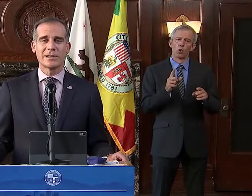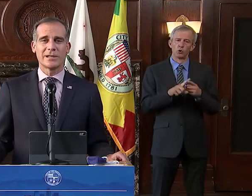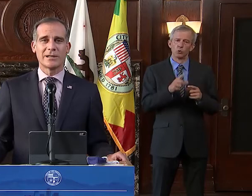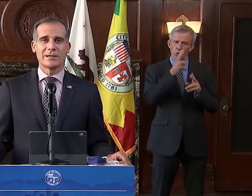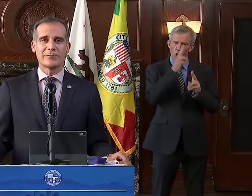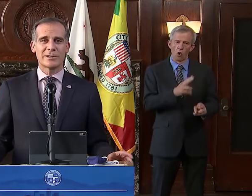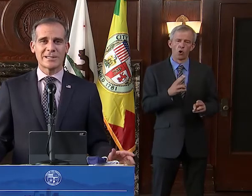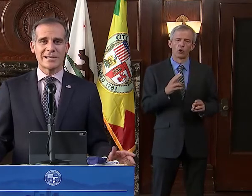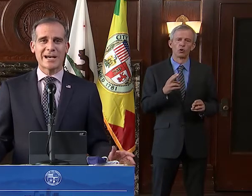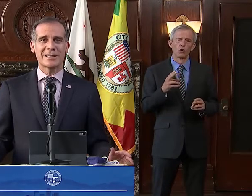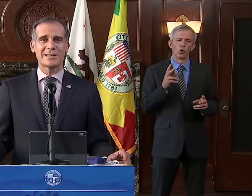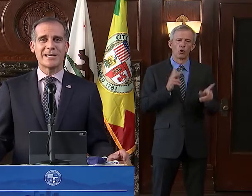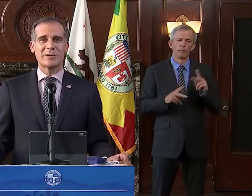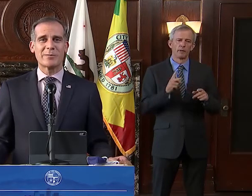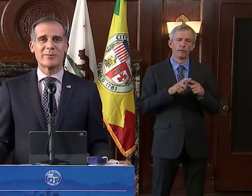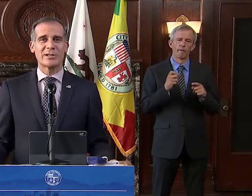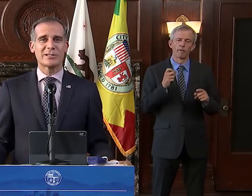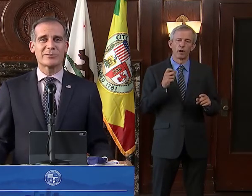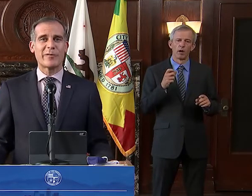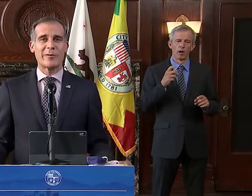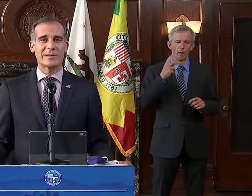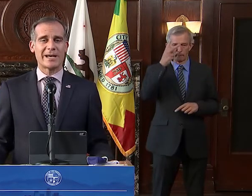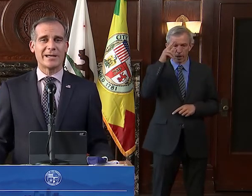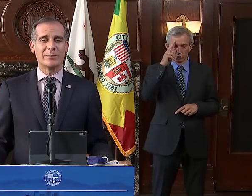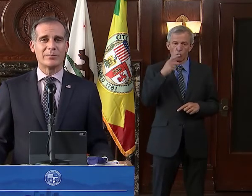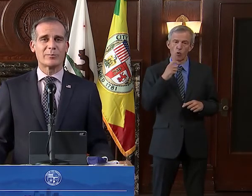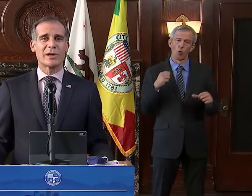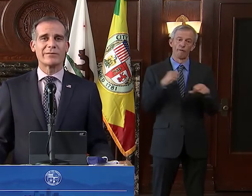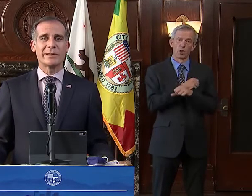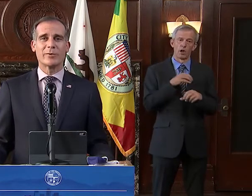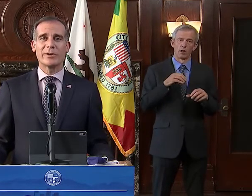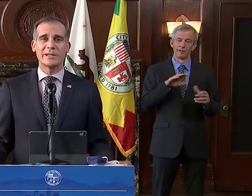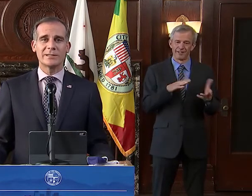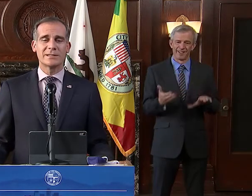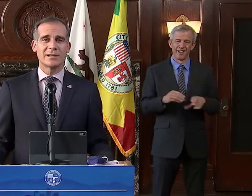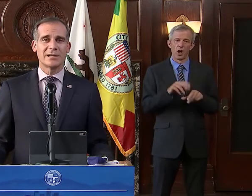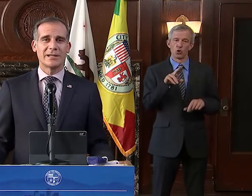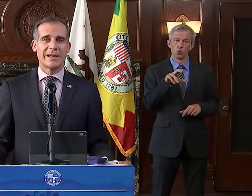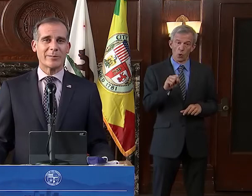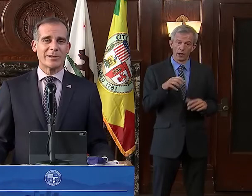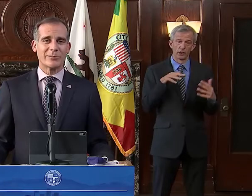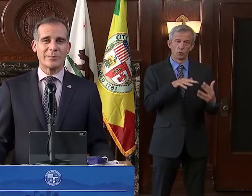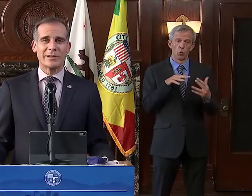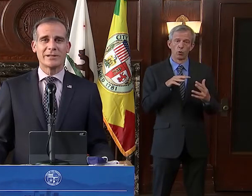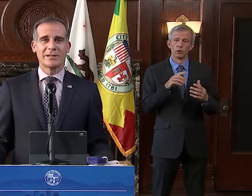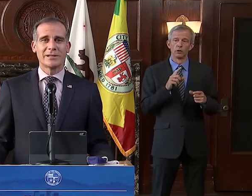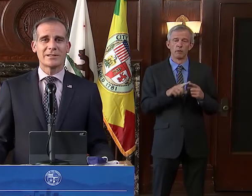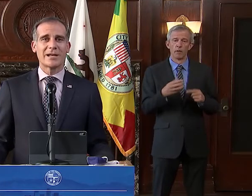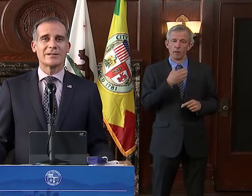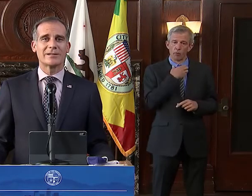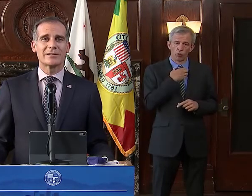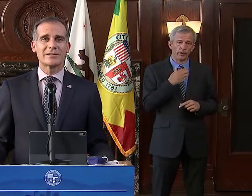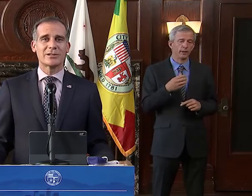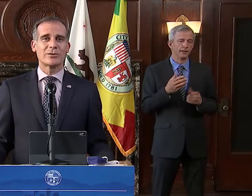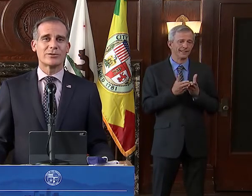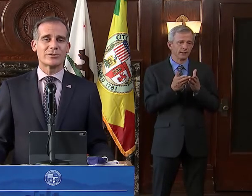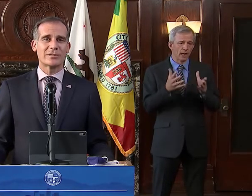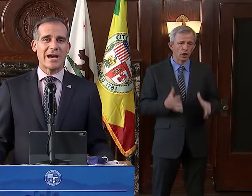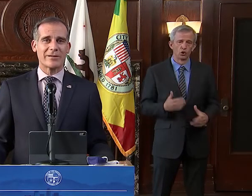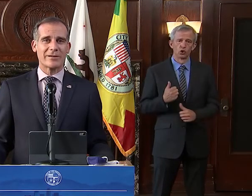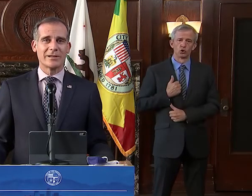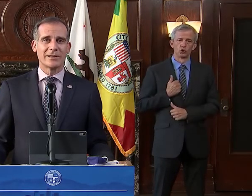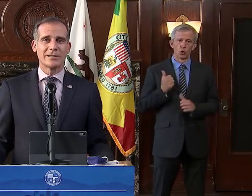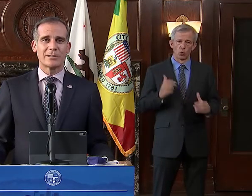wars wasn't exactly the same commemoration as we've always had, but bravely Marines and airmen and women, sailors and